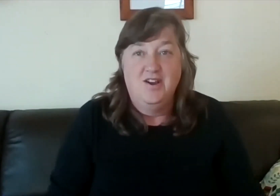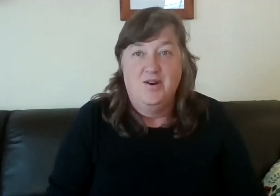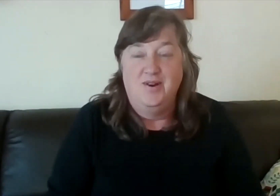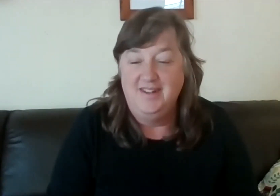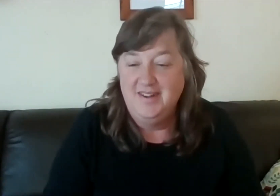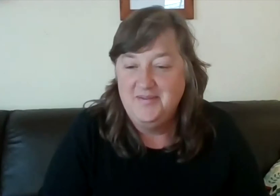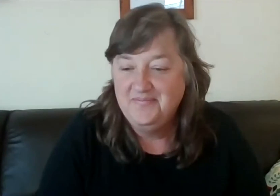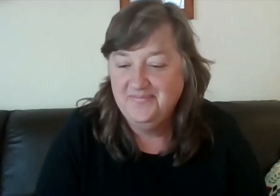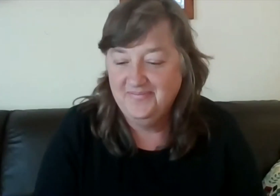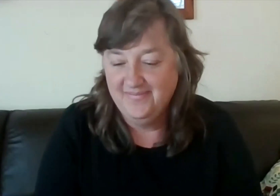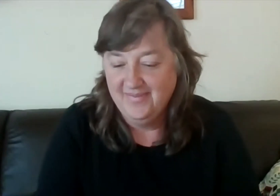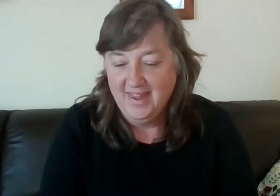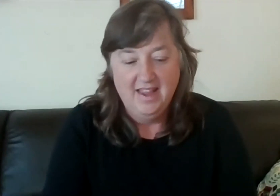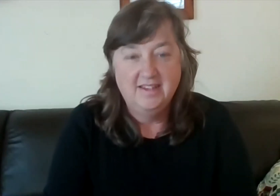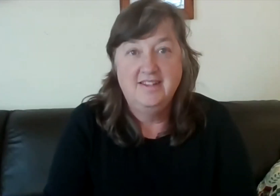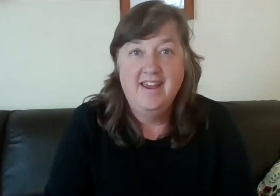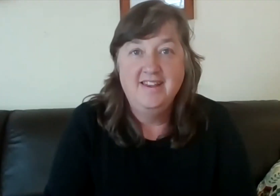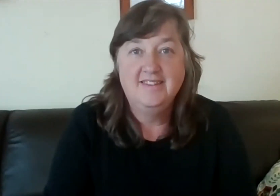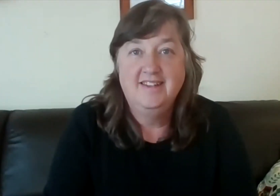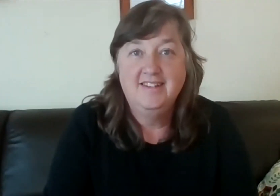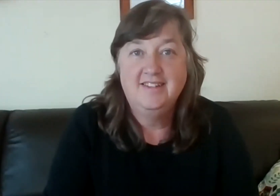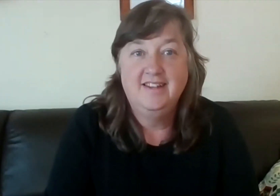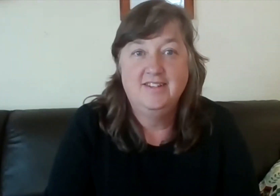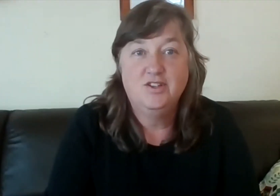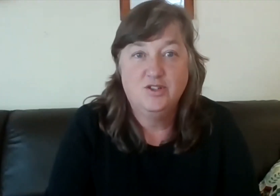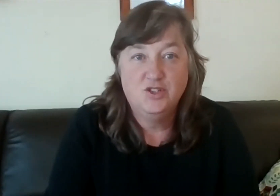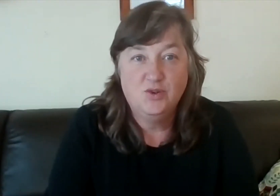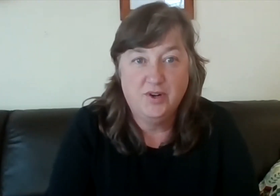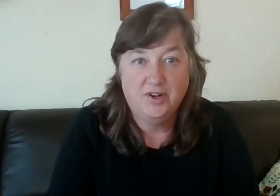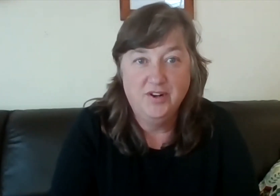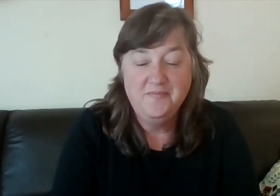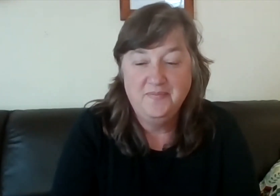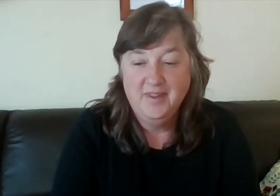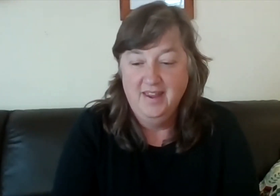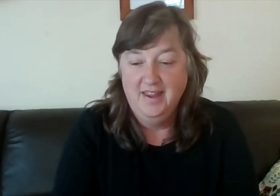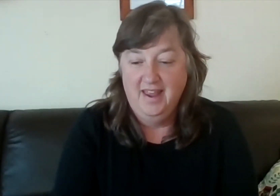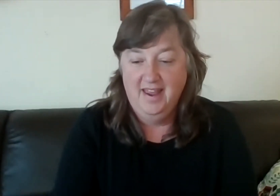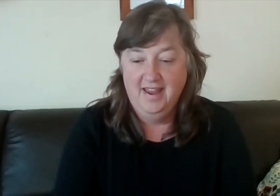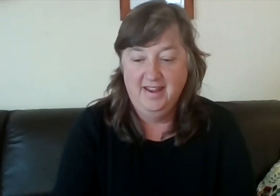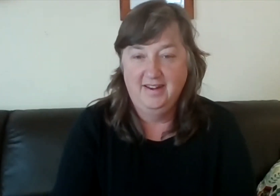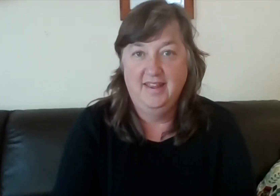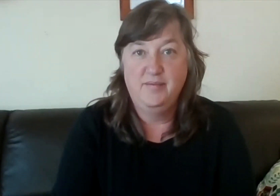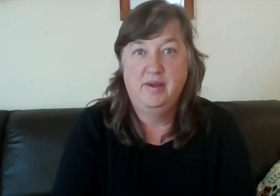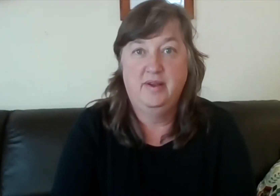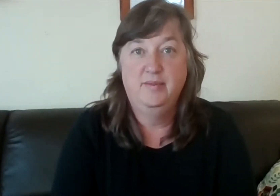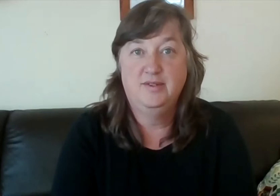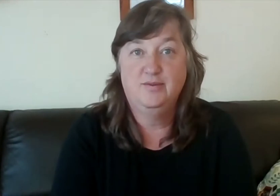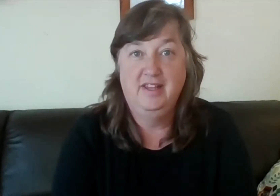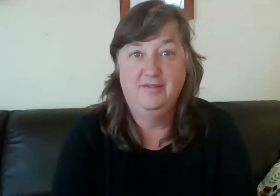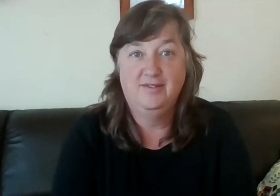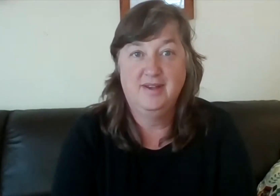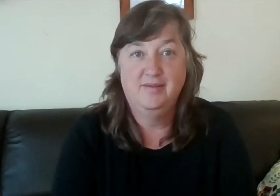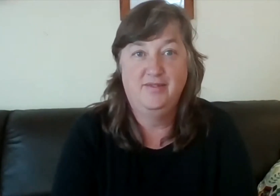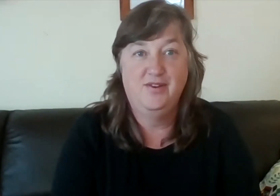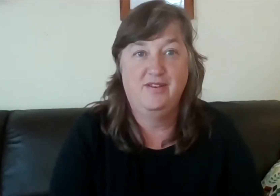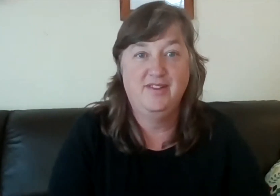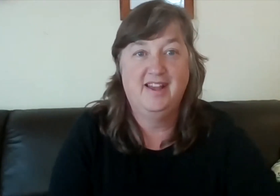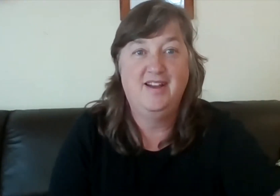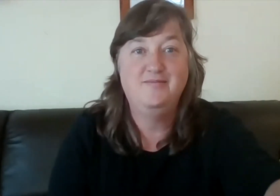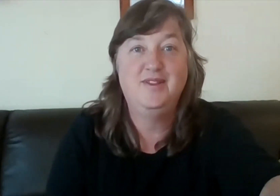So today's list is shorter, and that might come as a relief to some of you. I feel like I've been